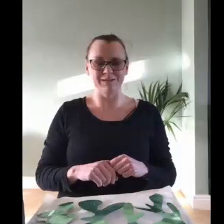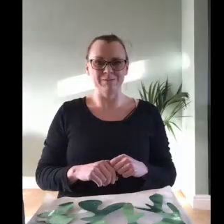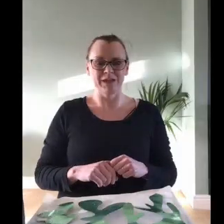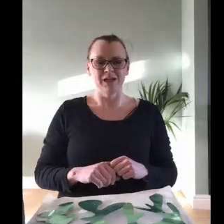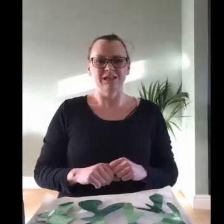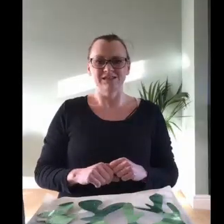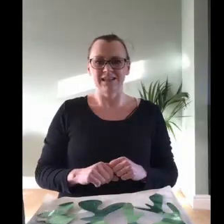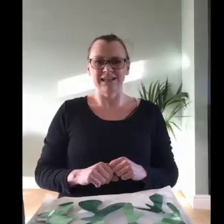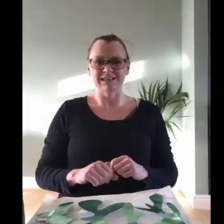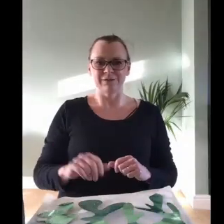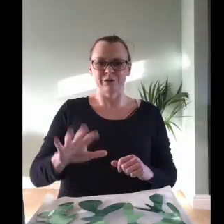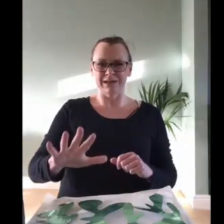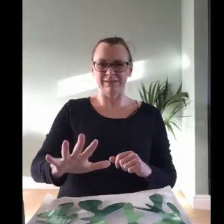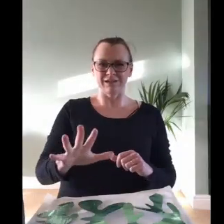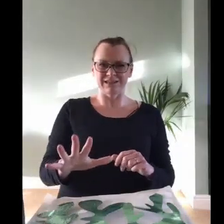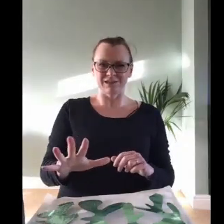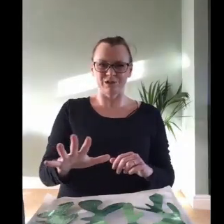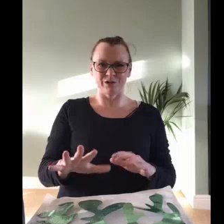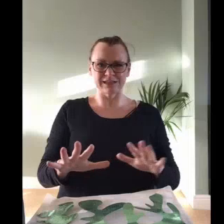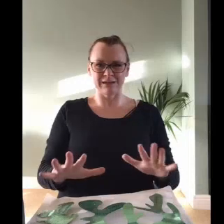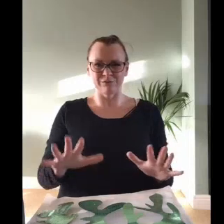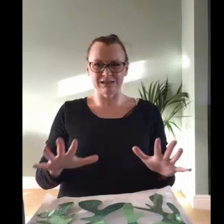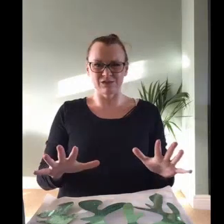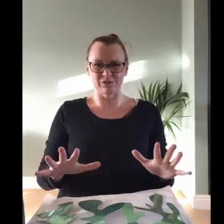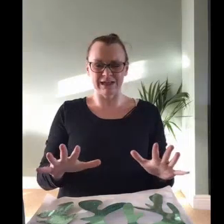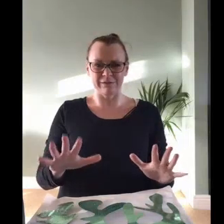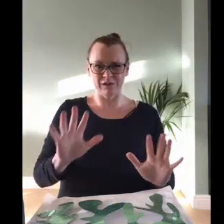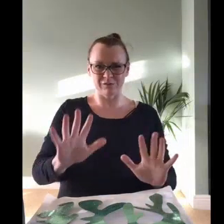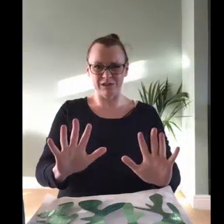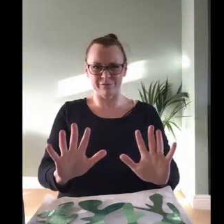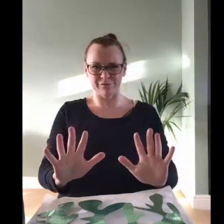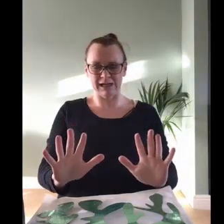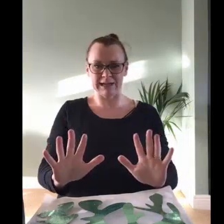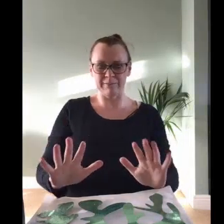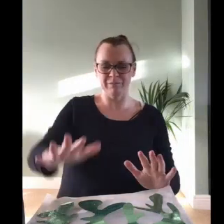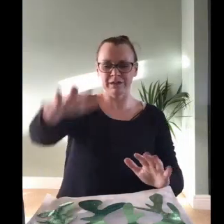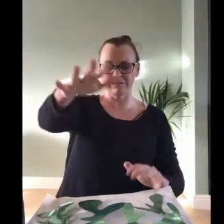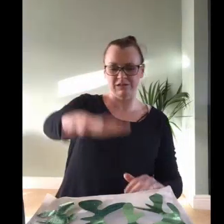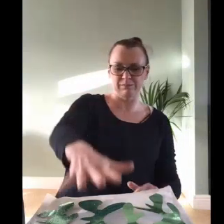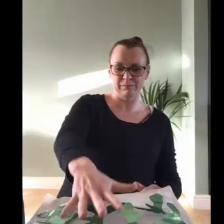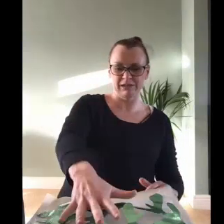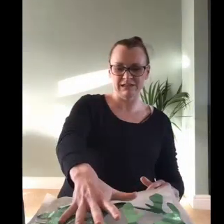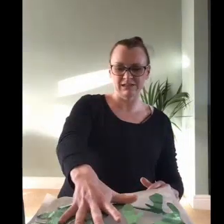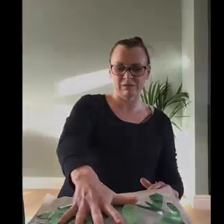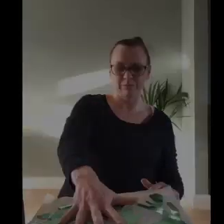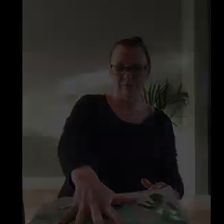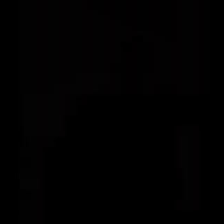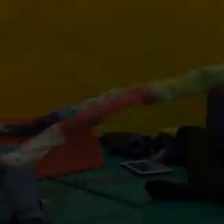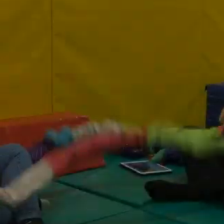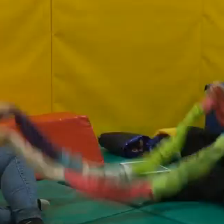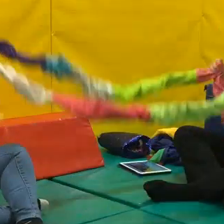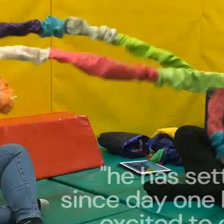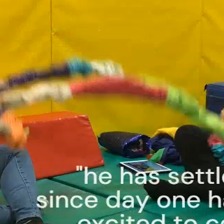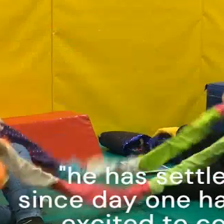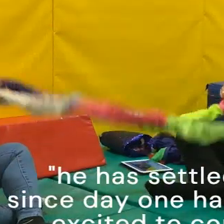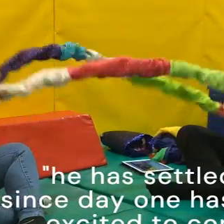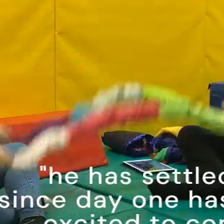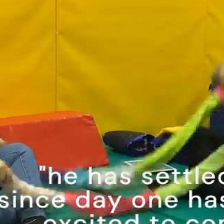We're all in this together When we reach, we can fly Know inside, we can